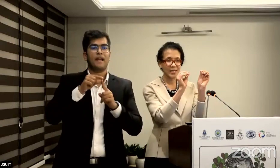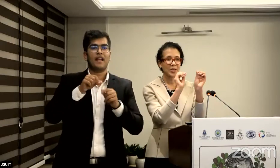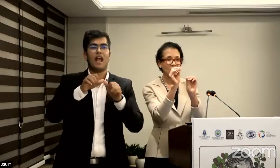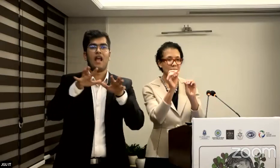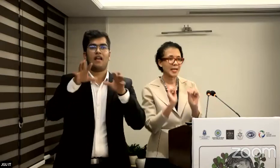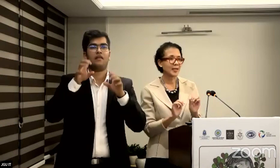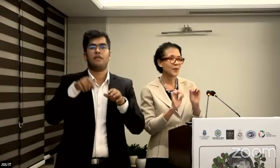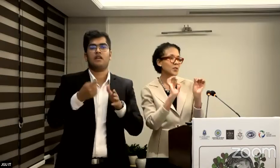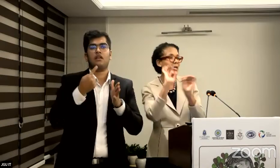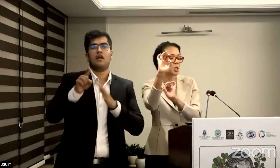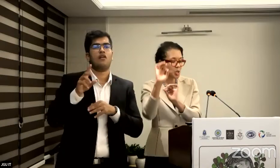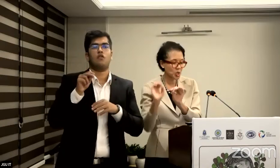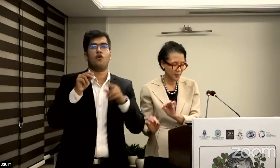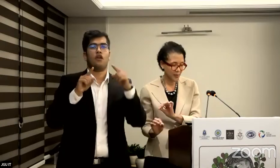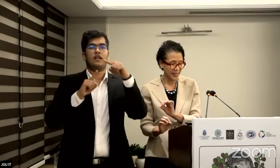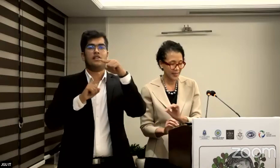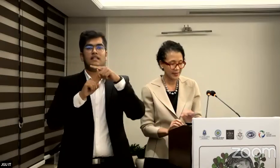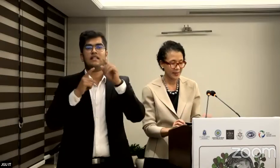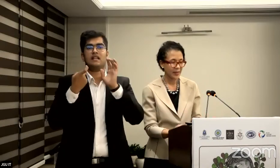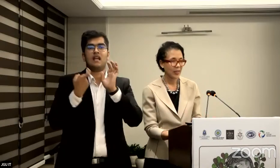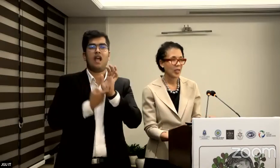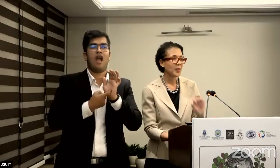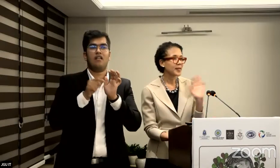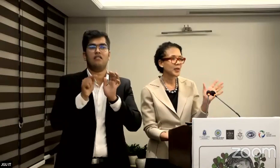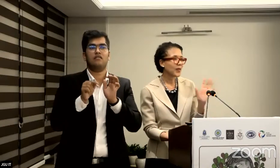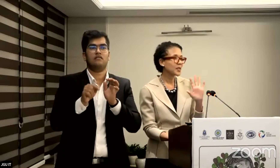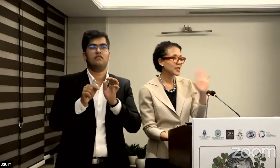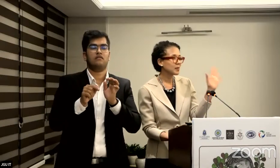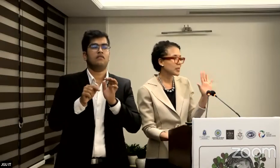said the TR stood for tangentially related,